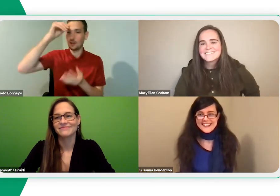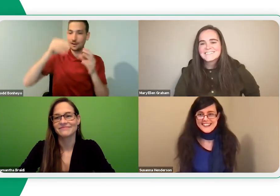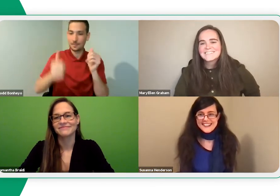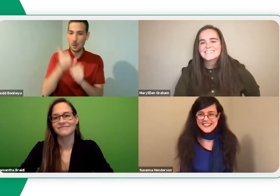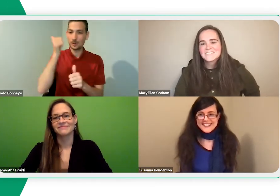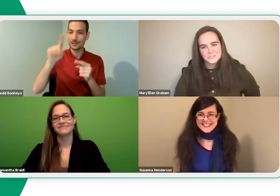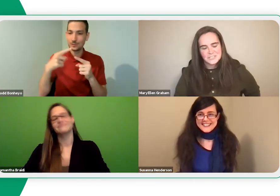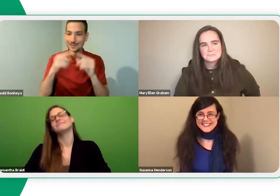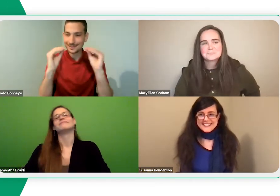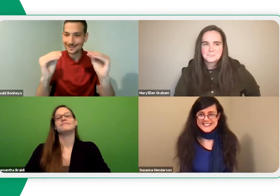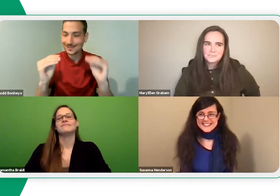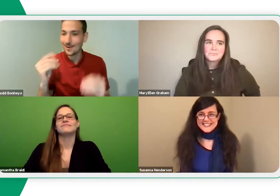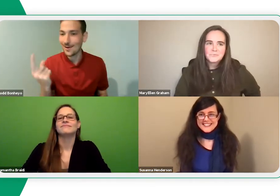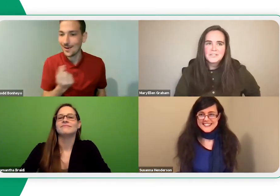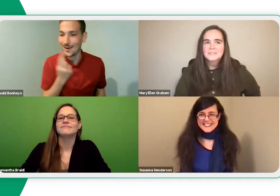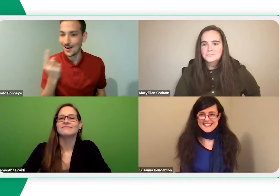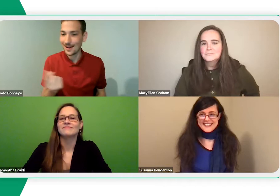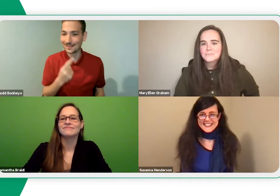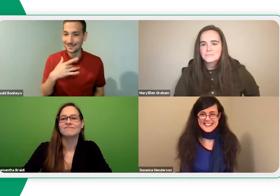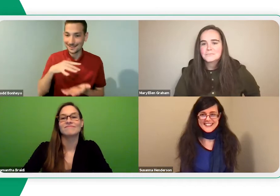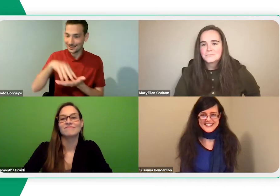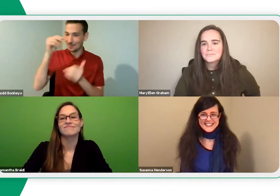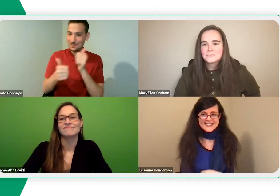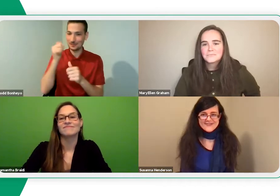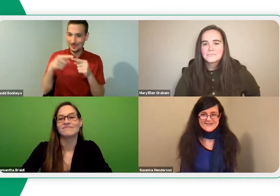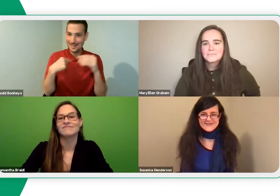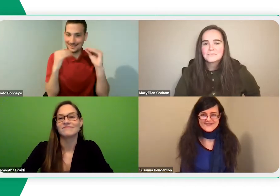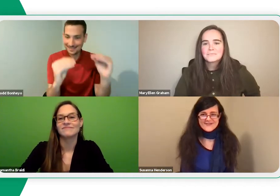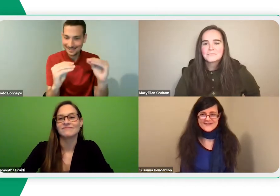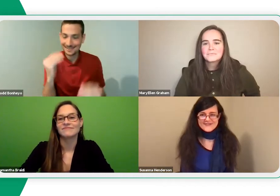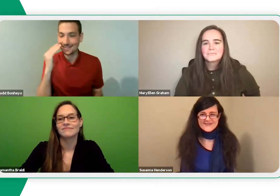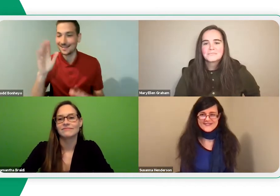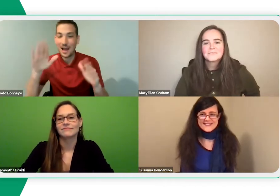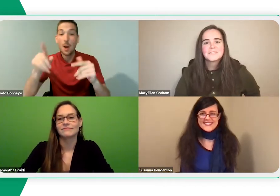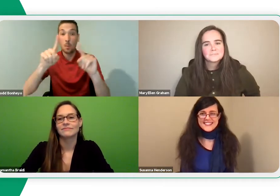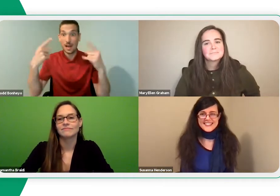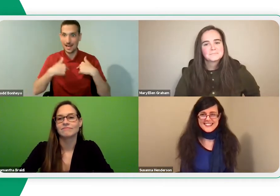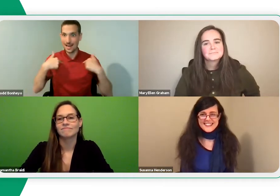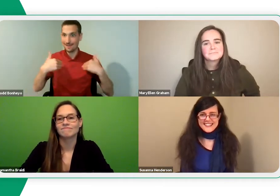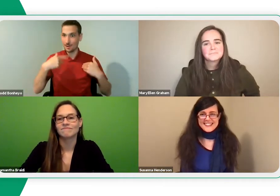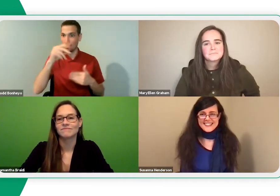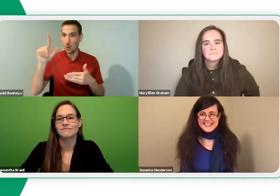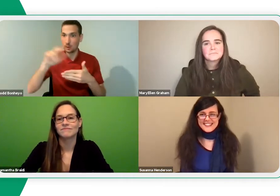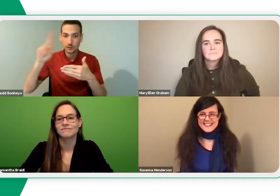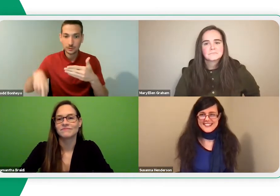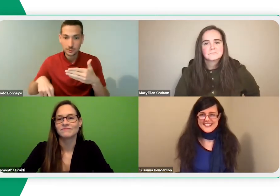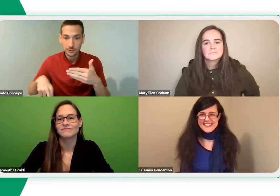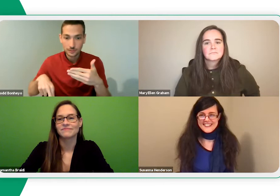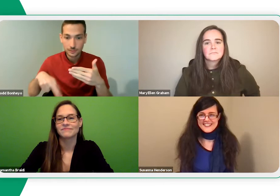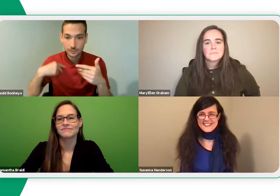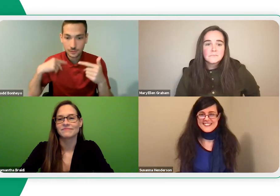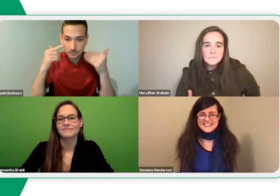class. Teachers learn the most when they teach. And that's something that, we learn as we're